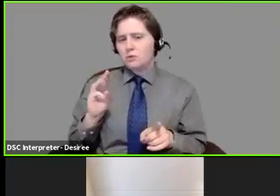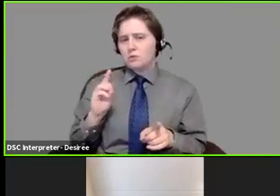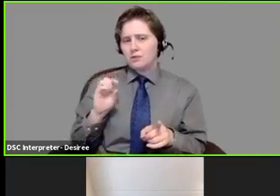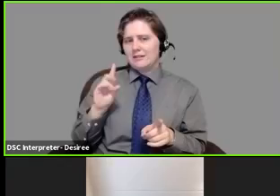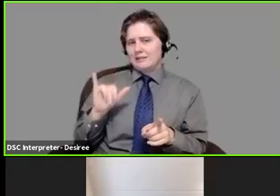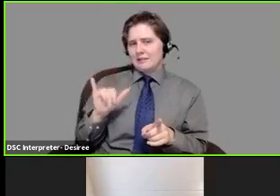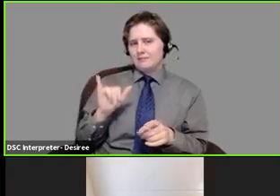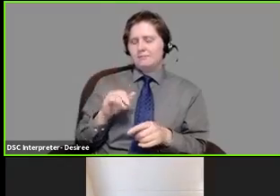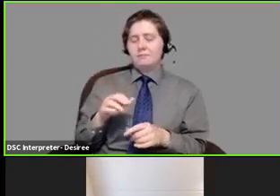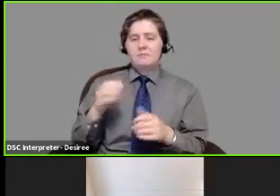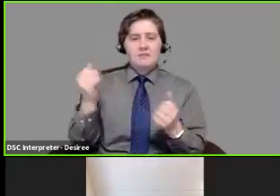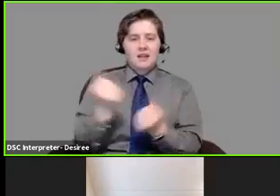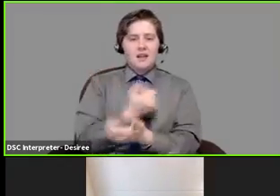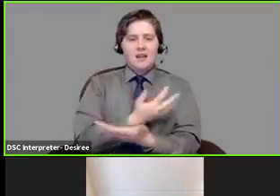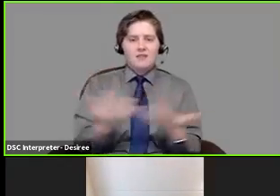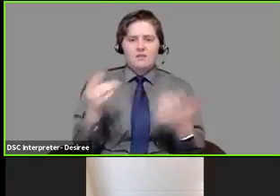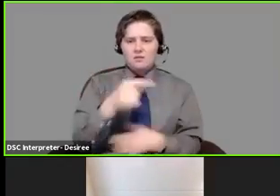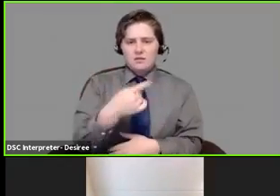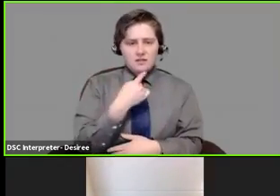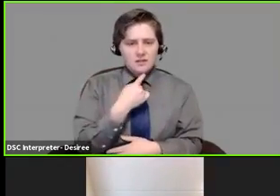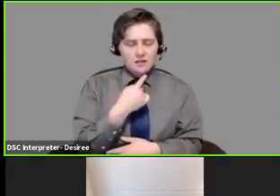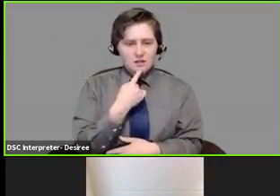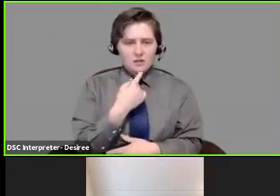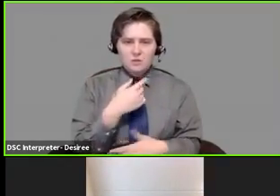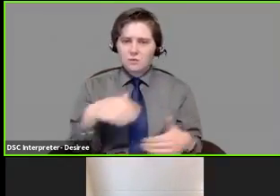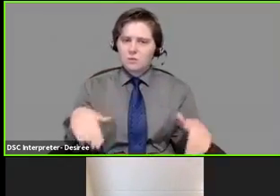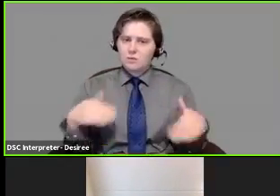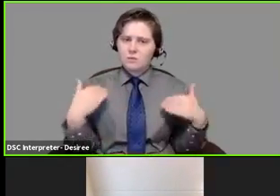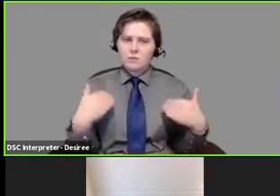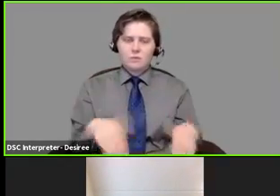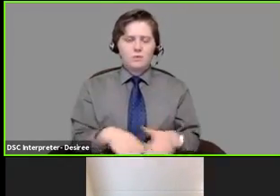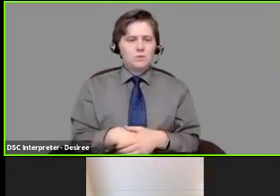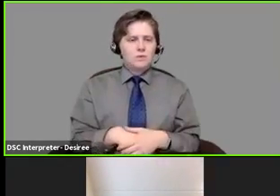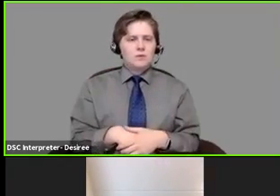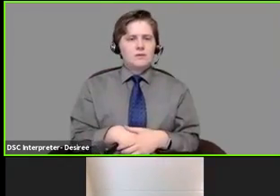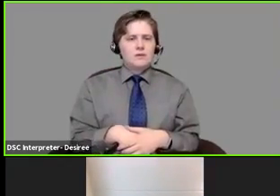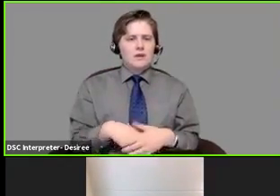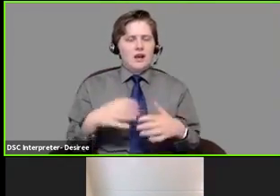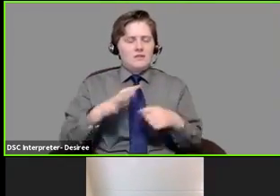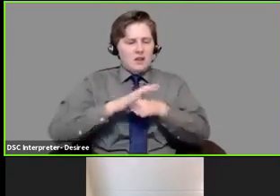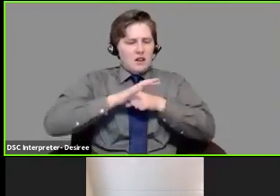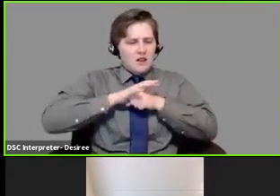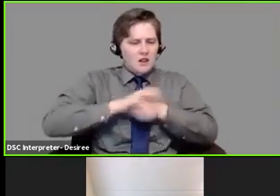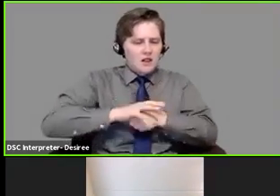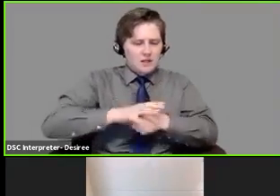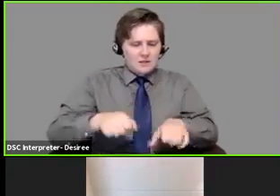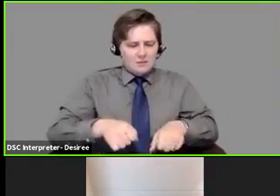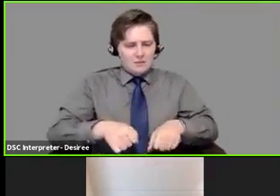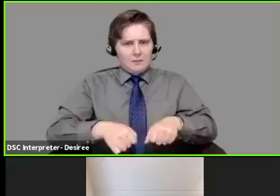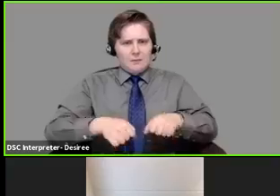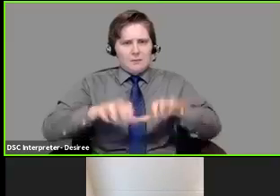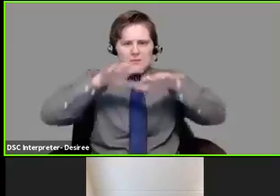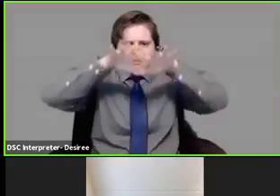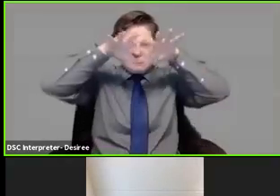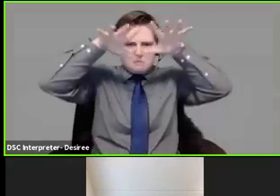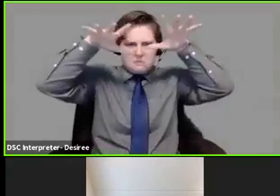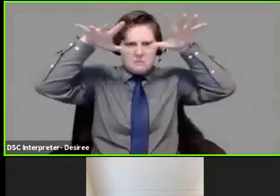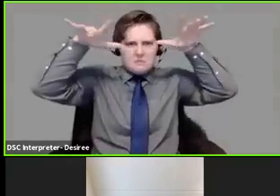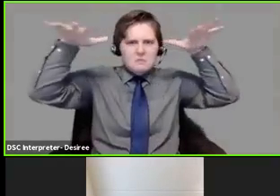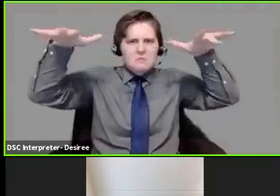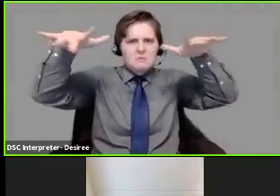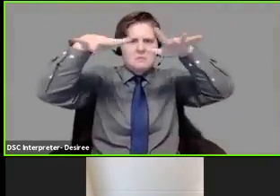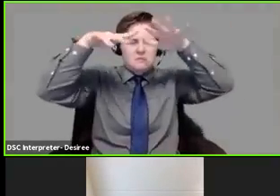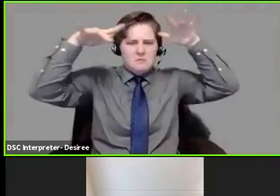know, everything you're saying, it's like there's this stressful blanket that is just